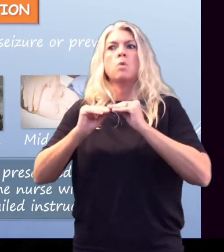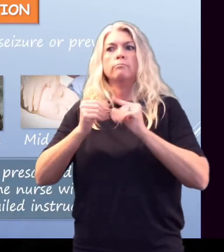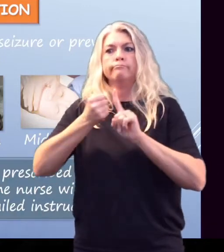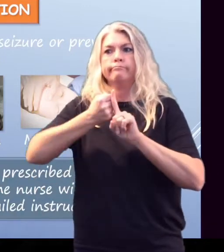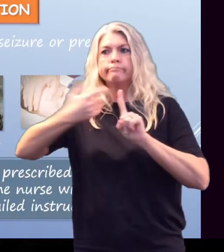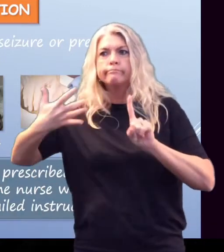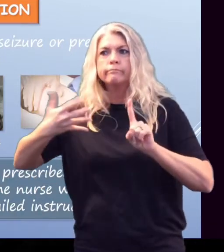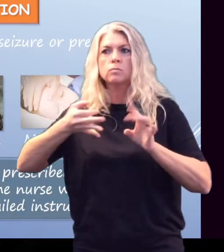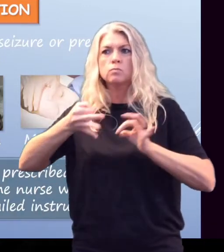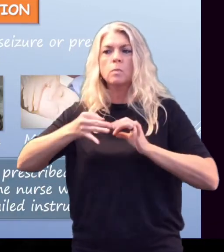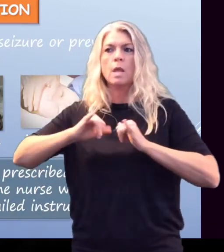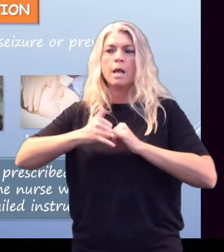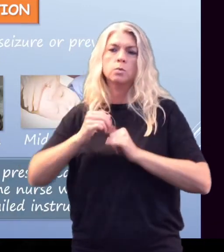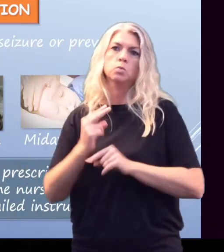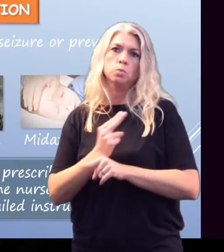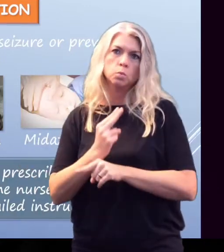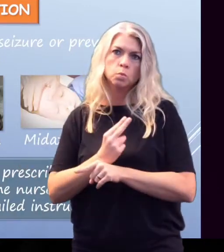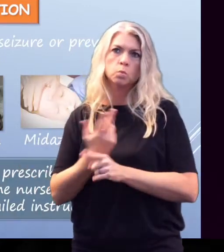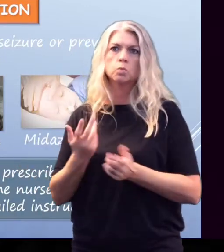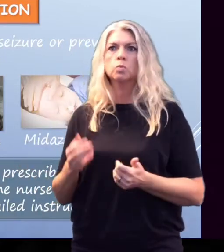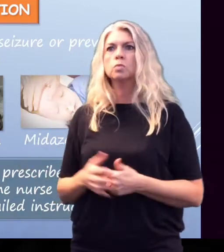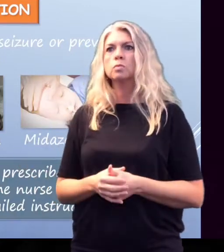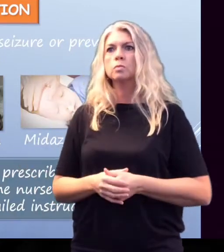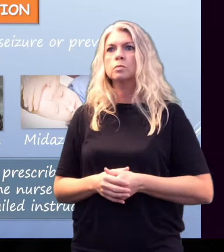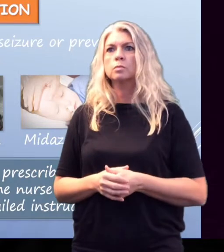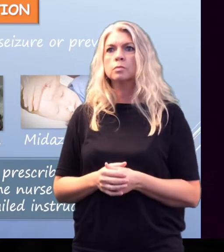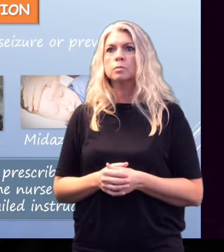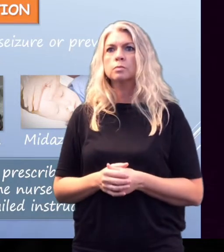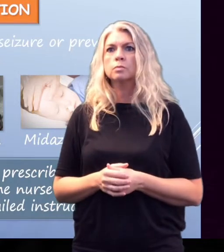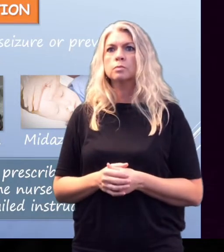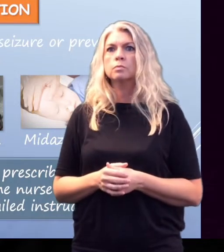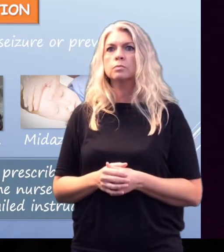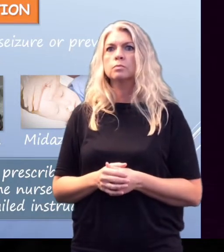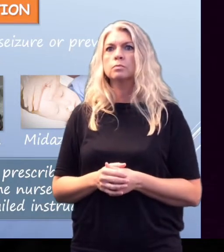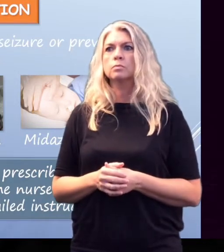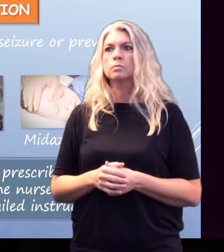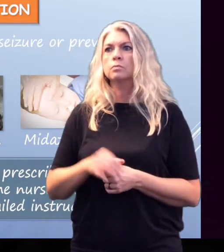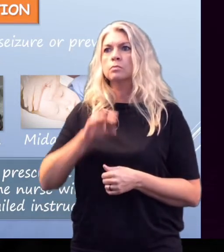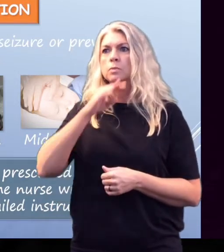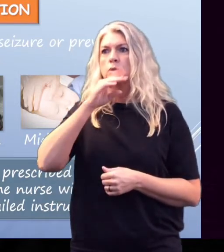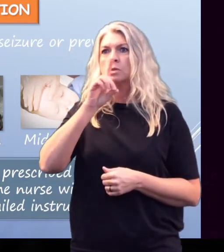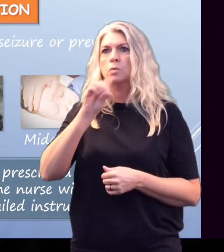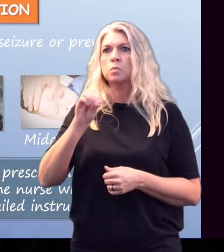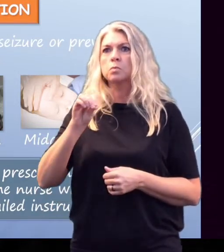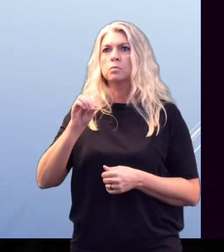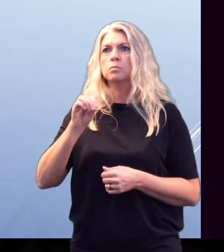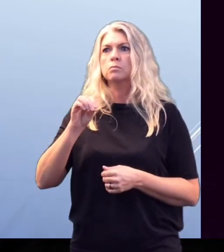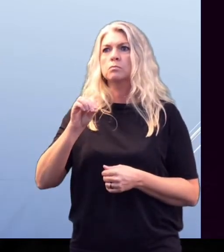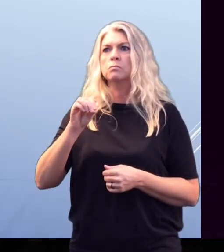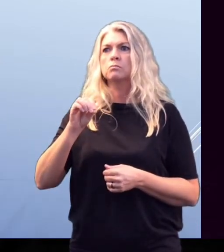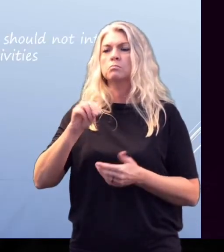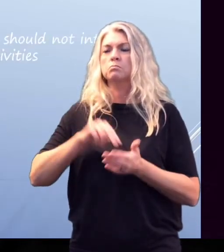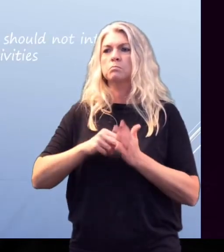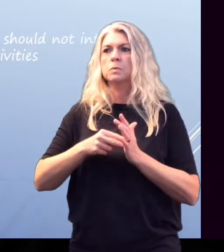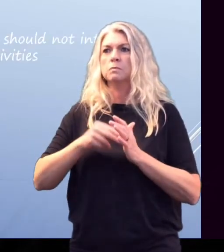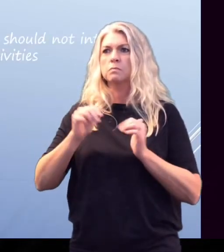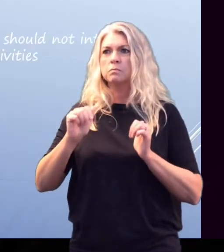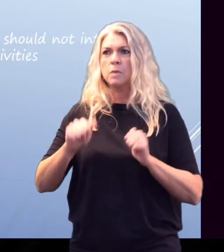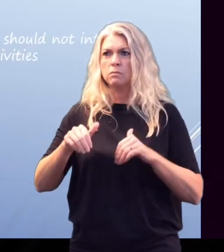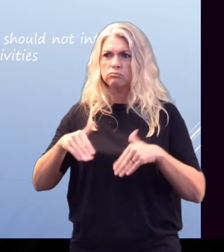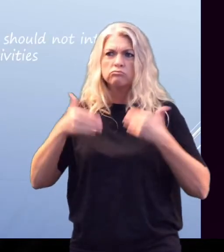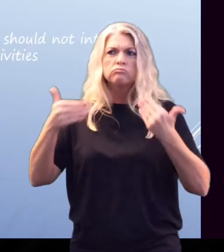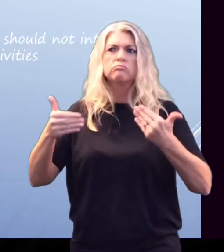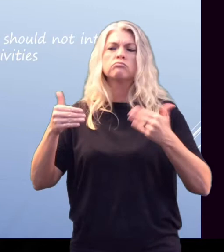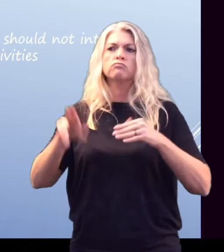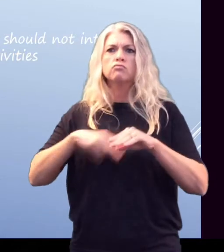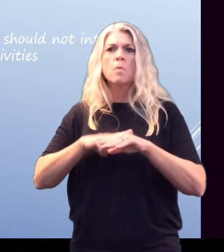prescribed rescue medication, the nurse will provide more detailed instructions. A seizure disorder should